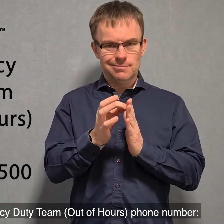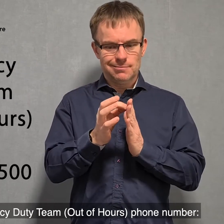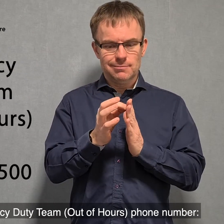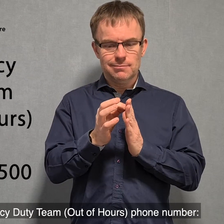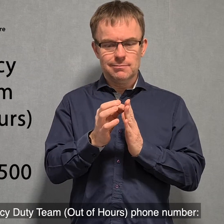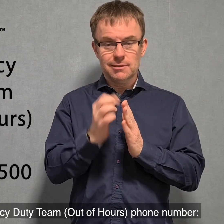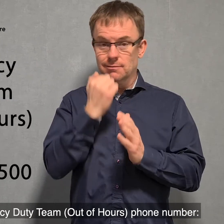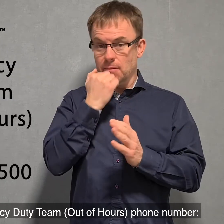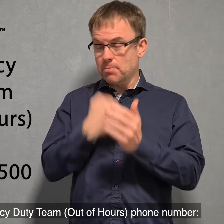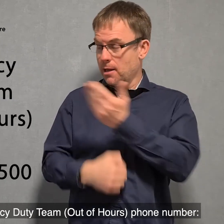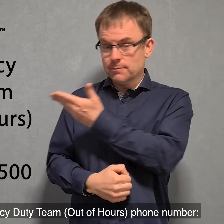01786